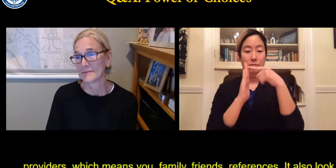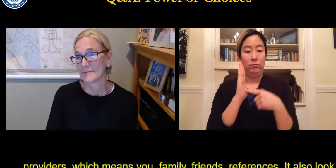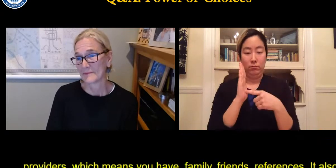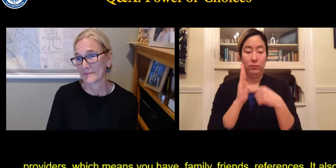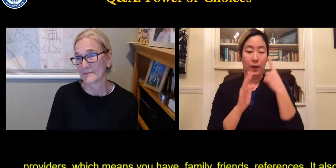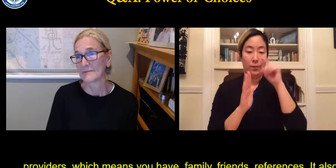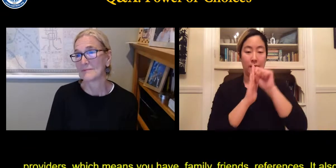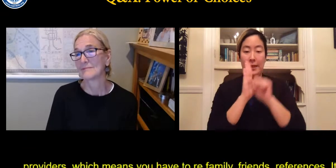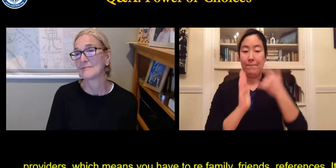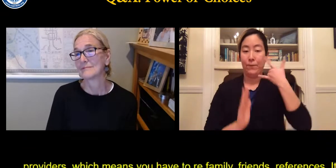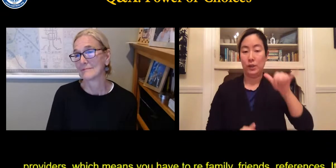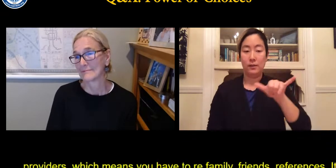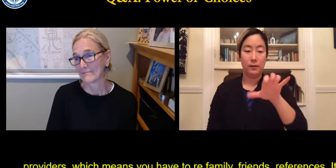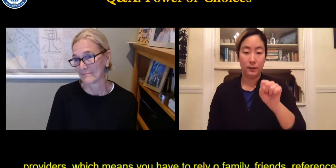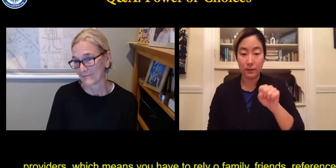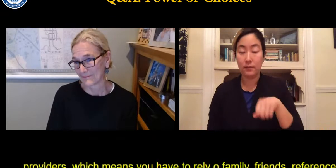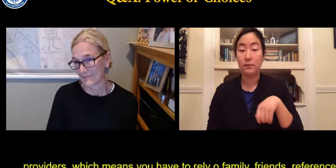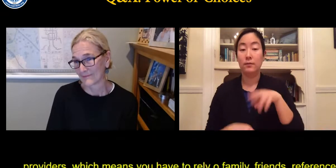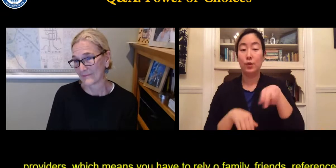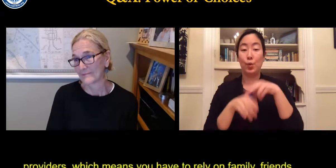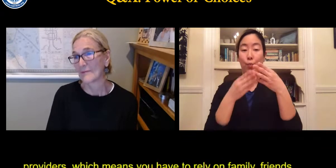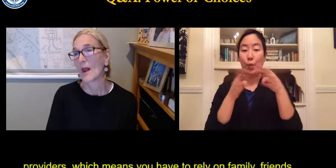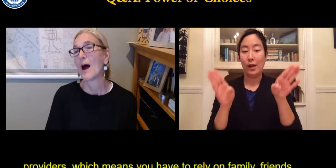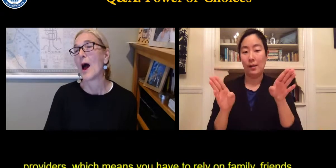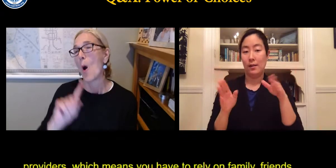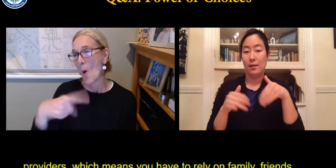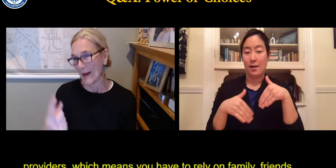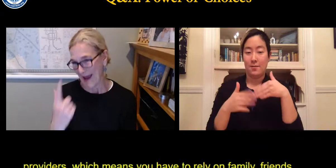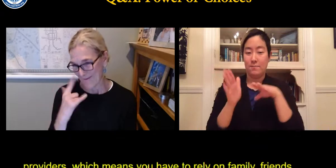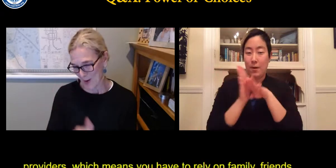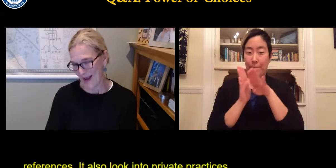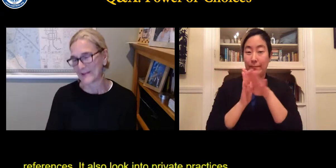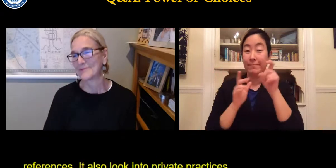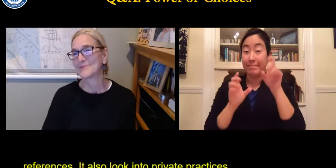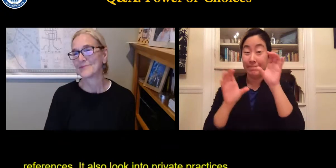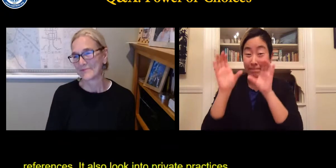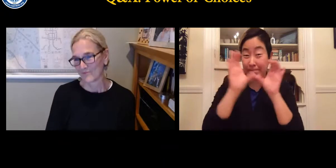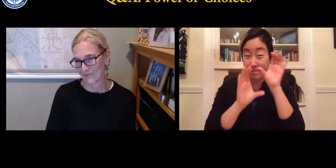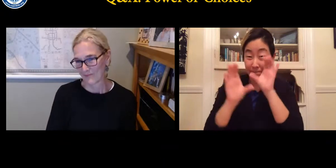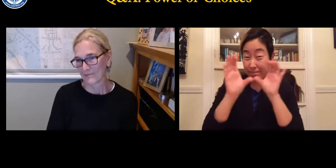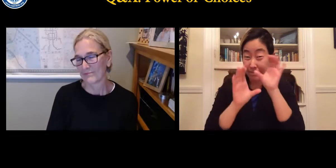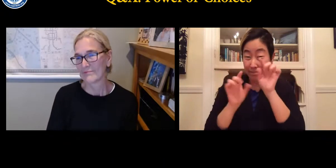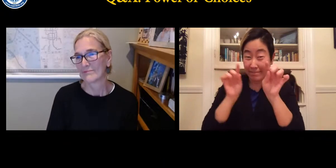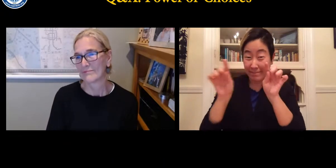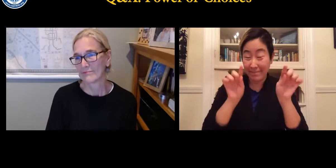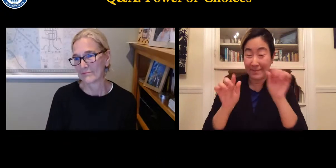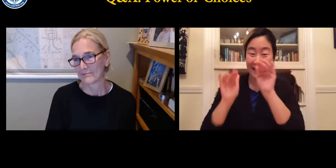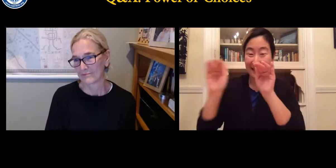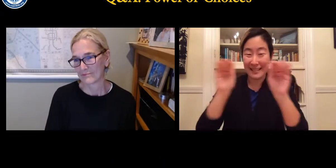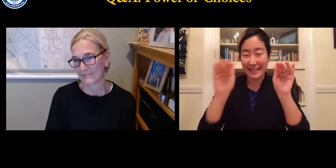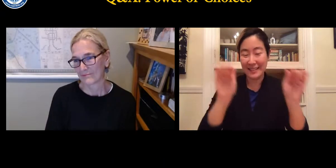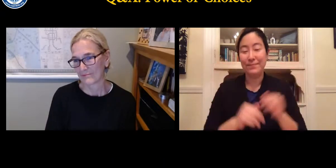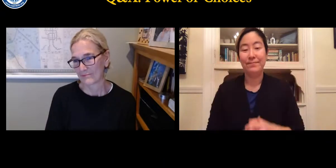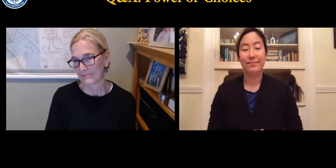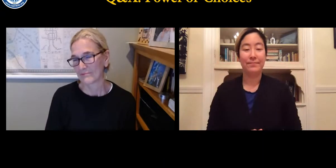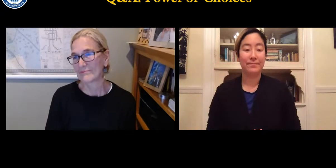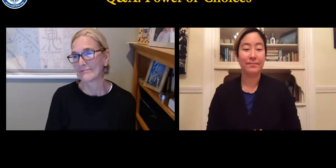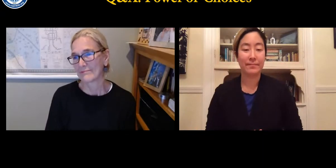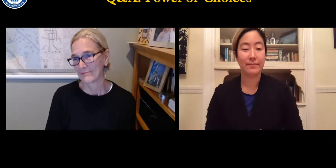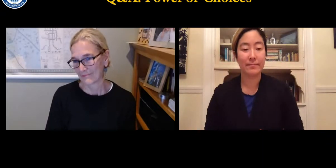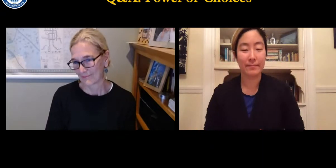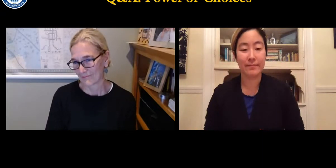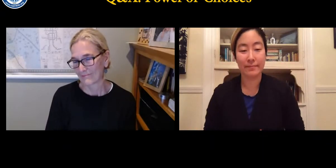Noel speaking, yes, there is. There is a list for the state of California. There isn't anything nationwide